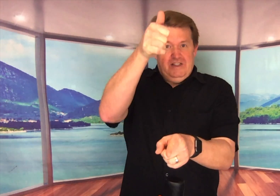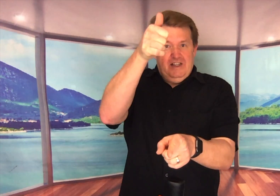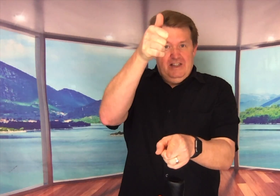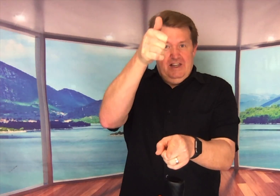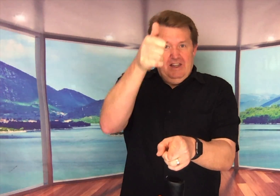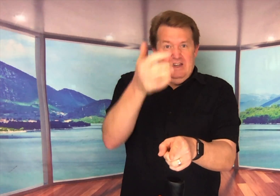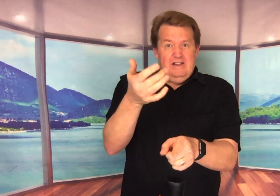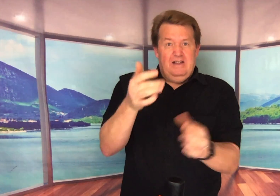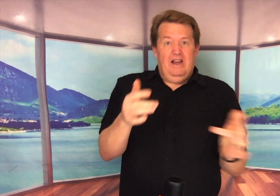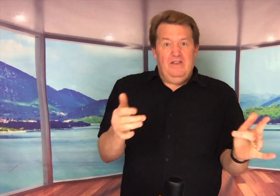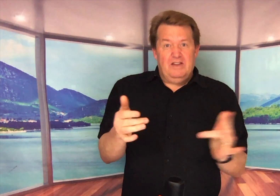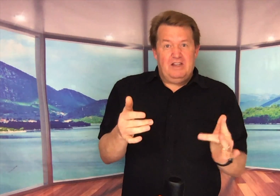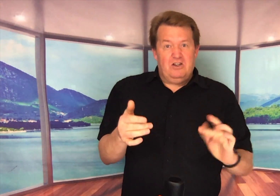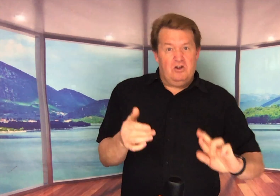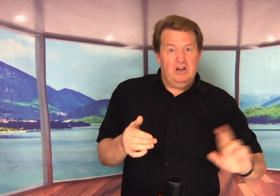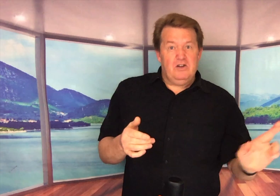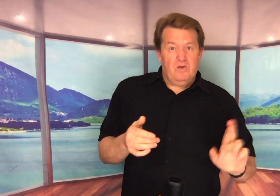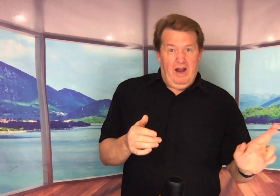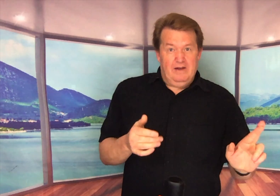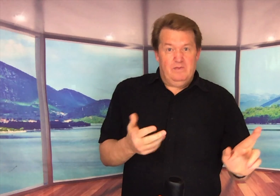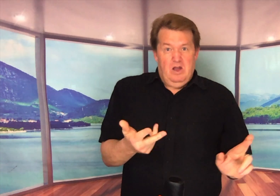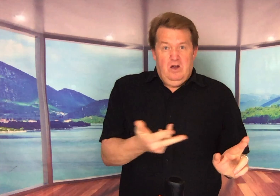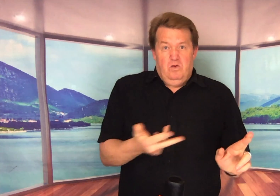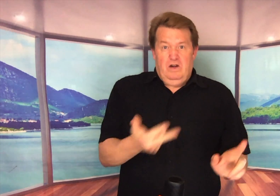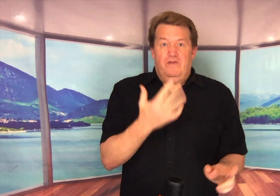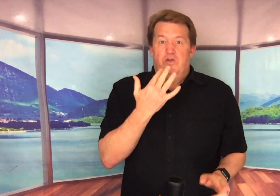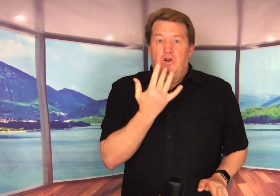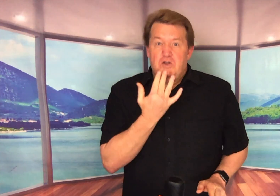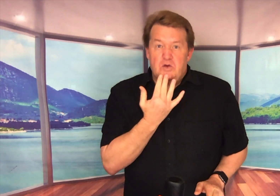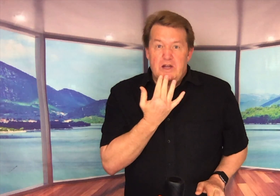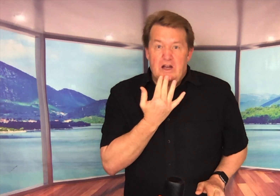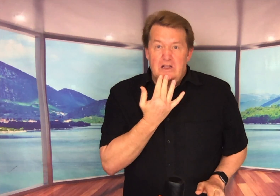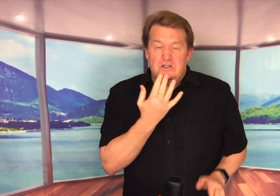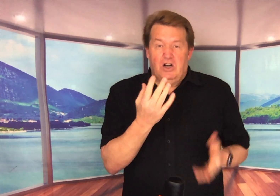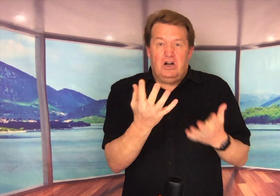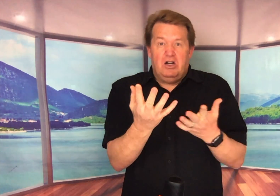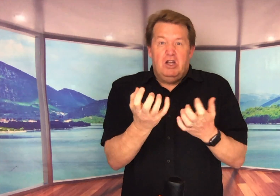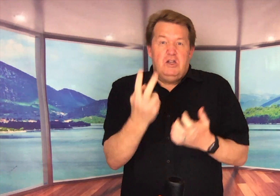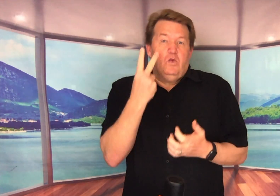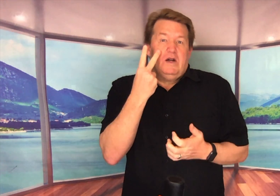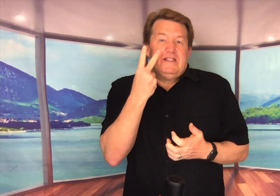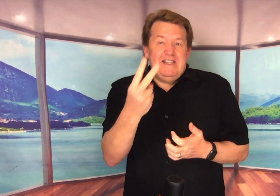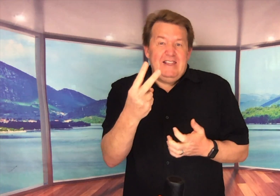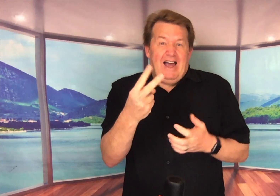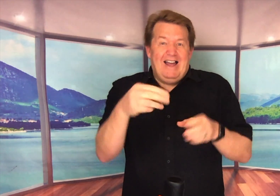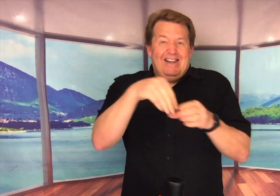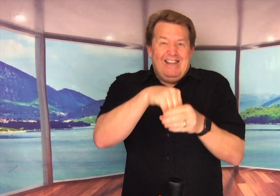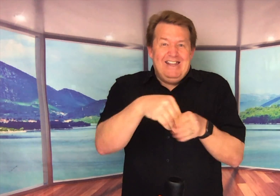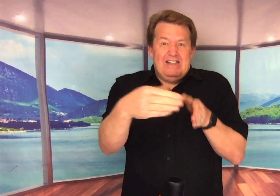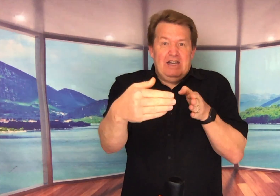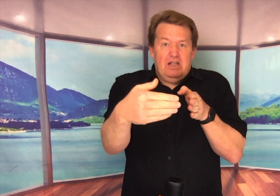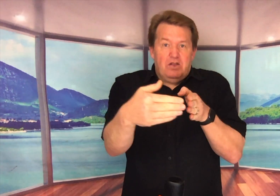the ceiling, and the center on your right. Whatever those three colors are, you want to see that in the